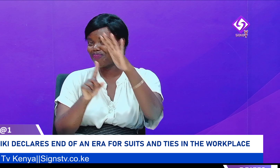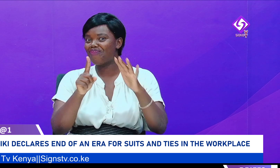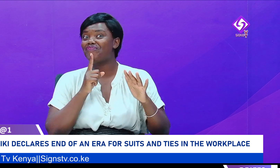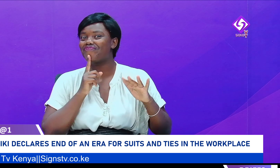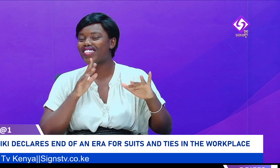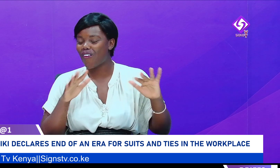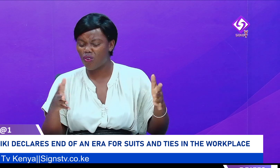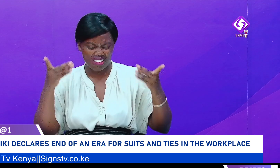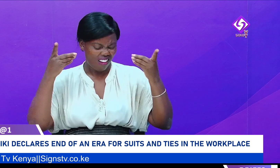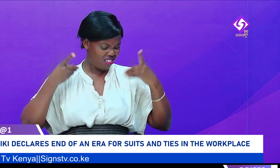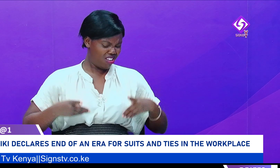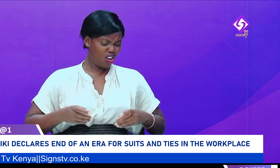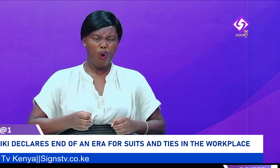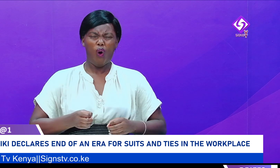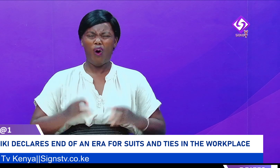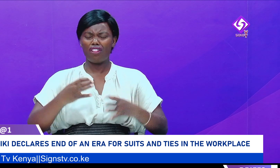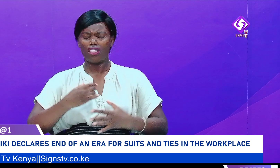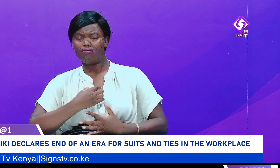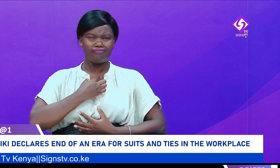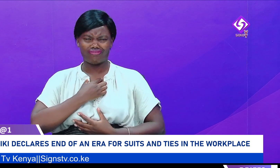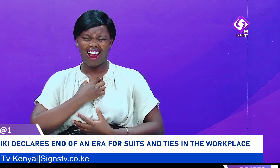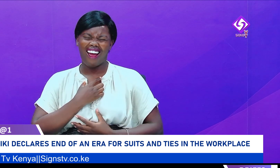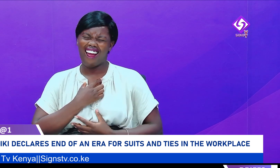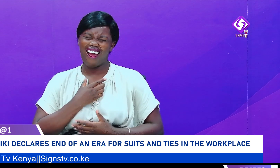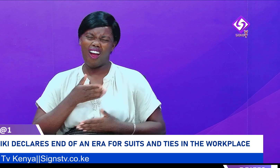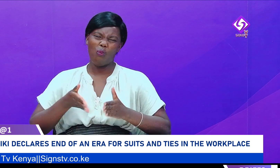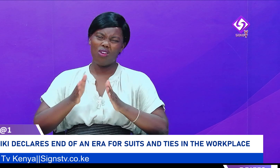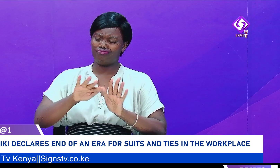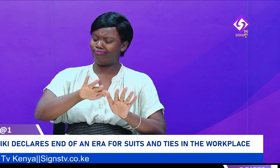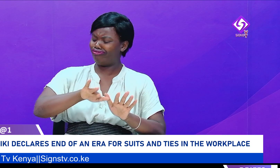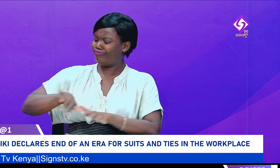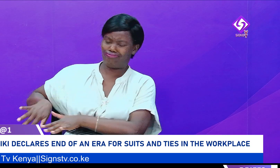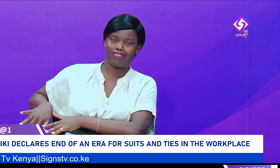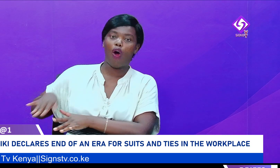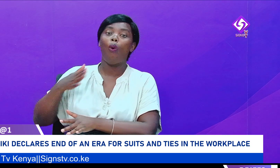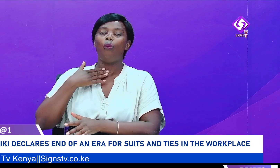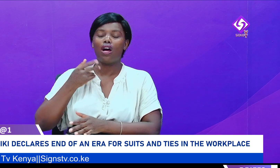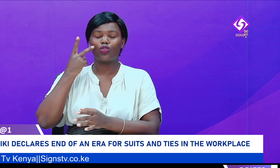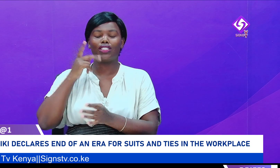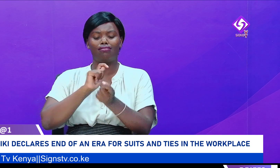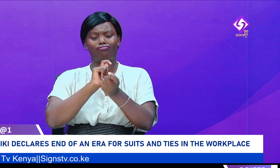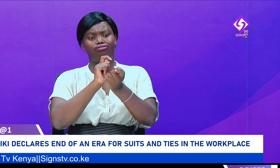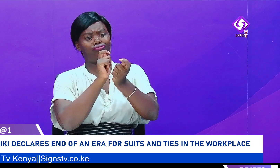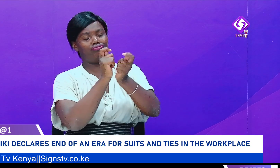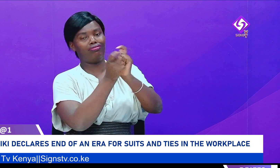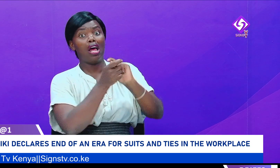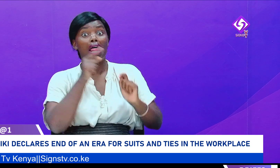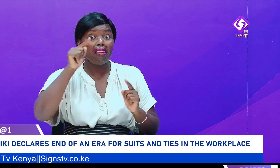As you have seen, the Vice President Kindiki, he said it's not mandatory for people to wear